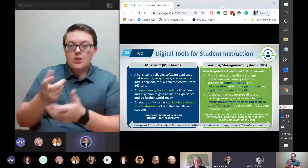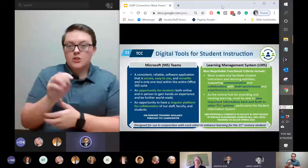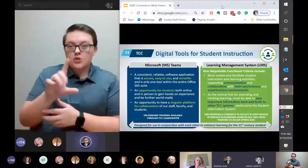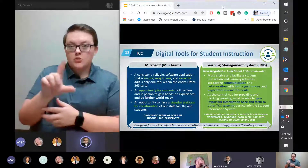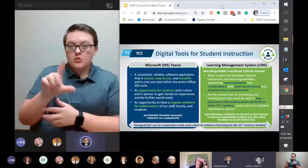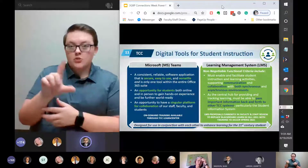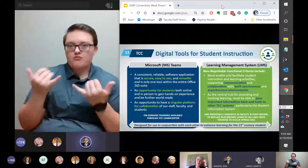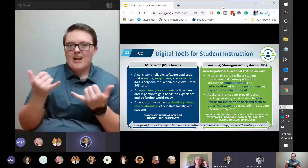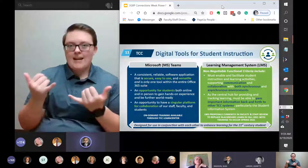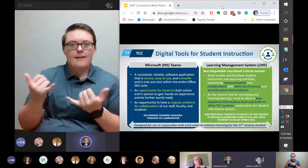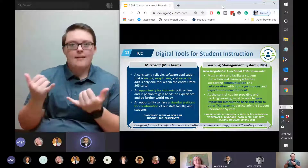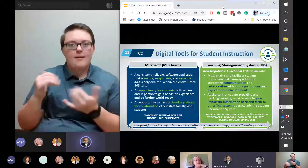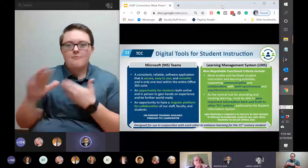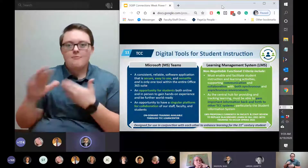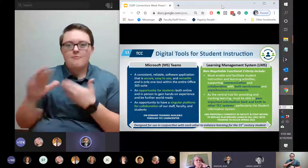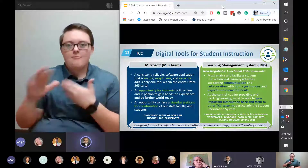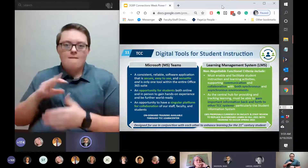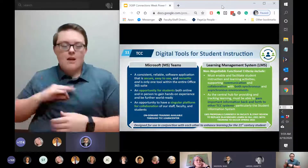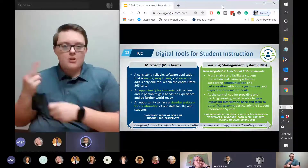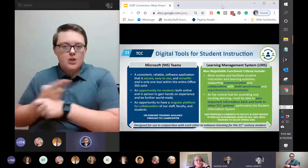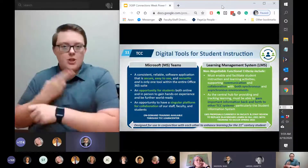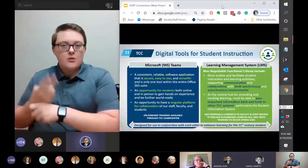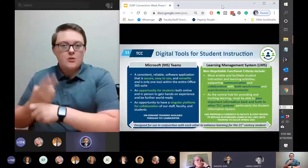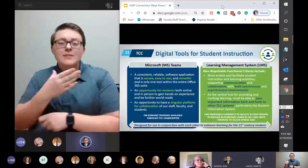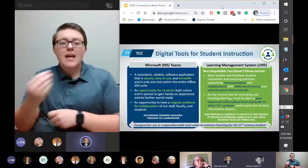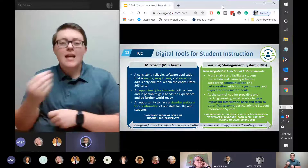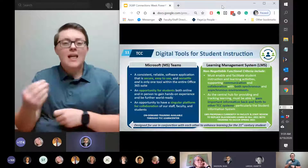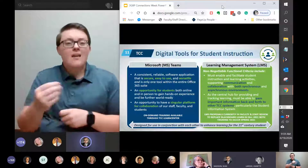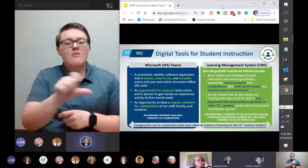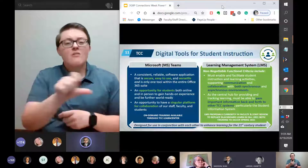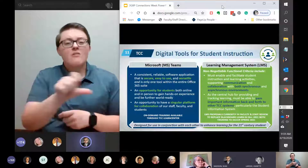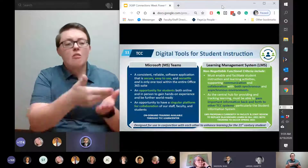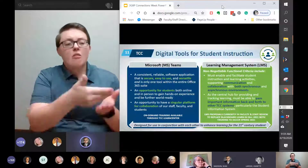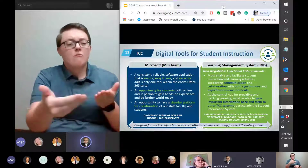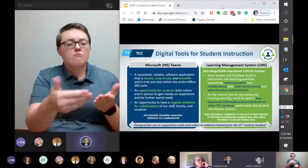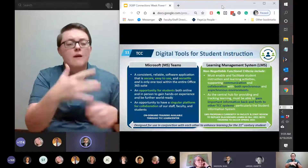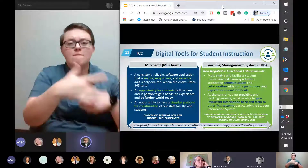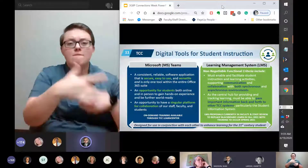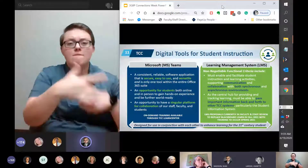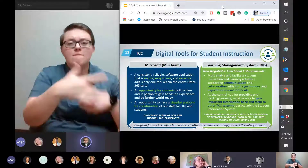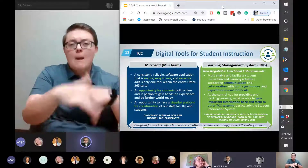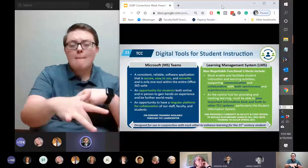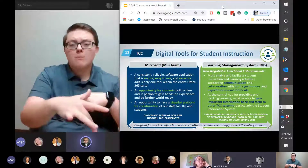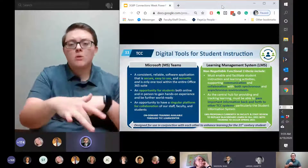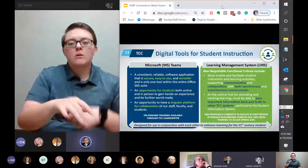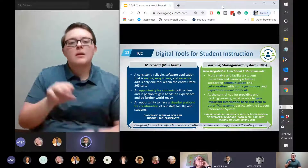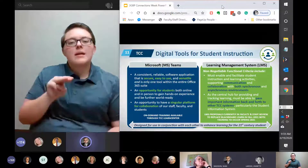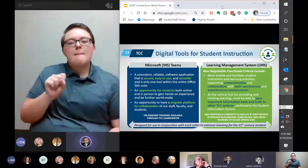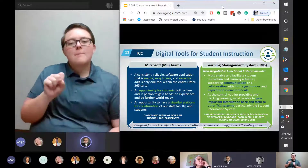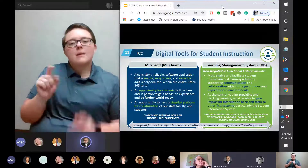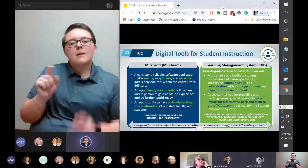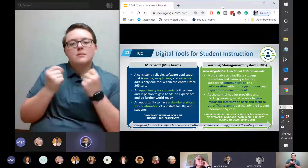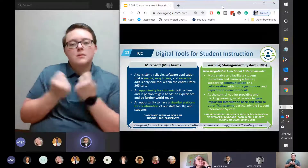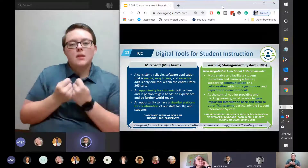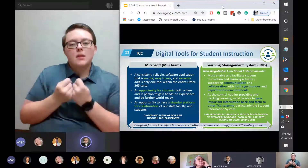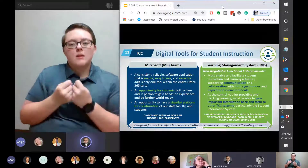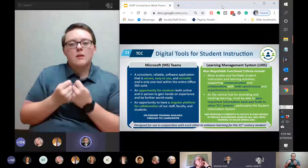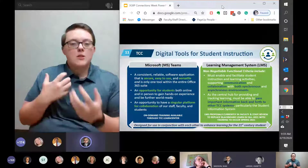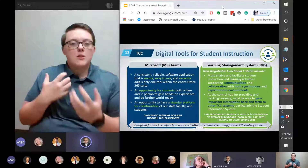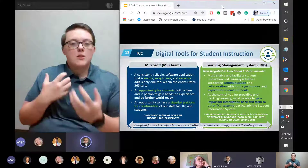amongst faculty as well as what is available in the market, MS Teams is a strong choice for